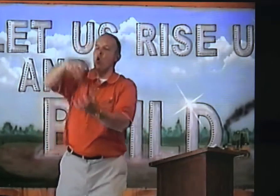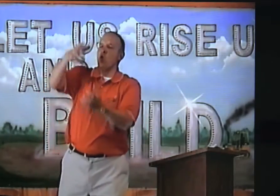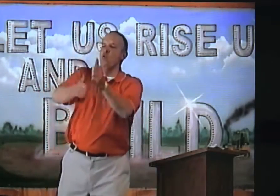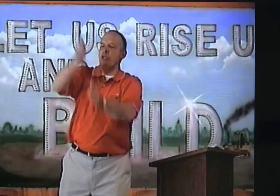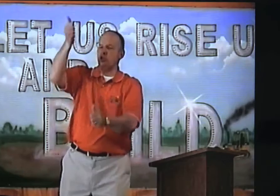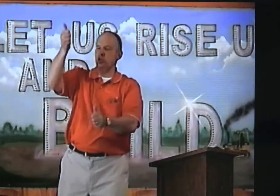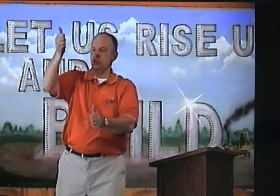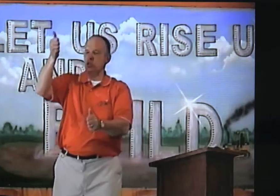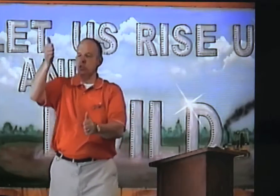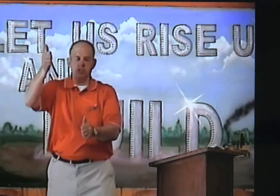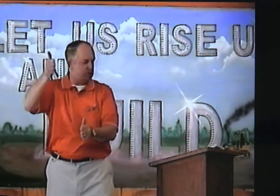You are richer